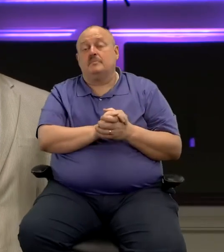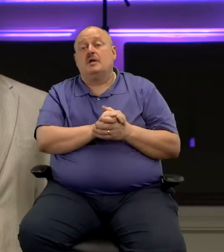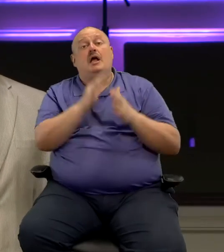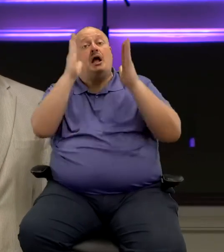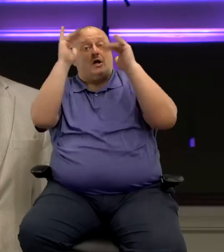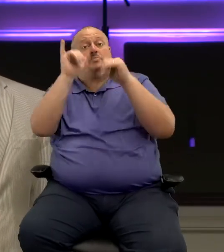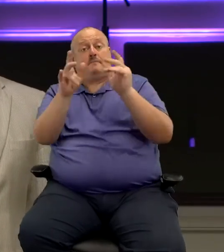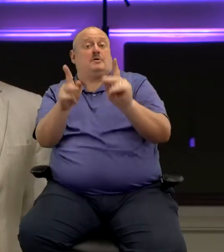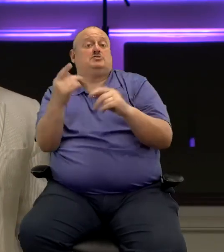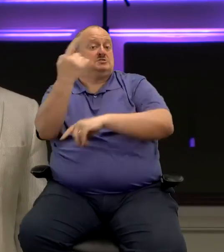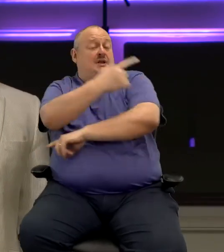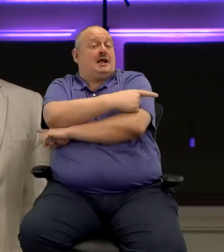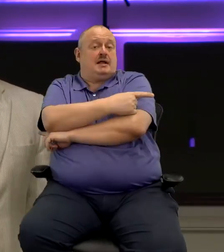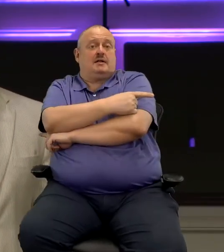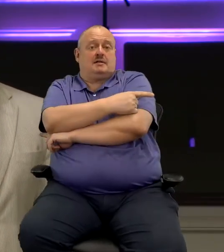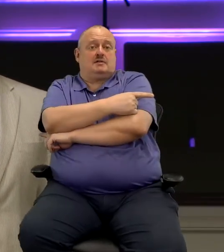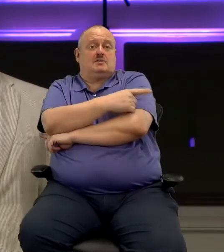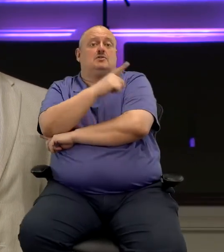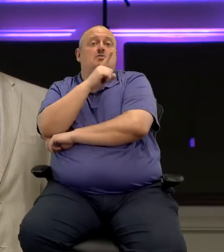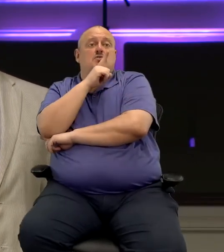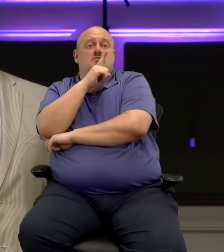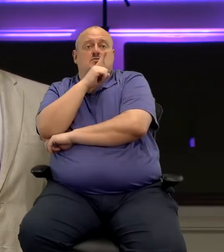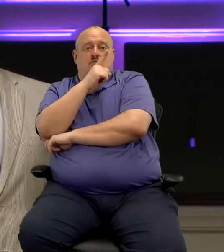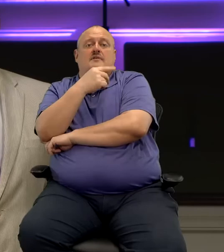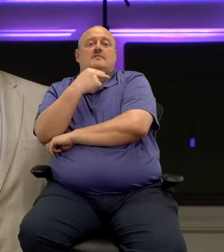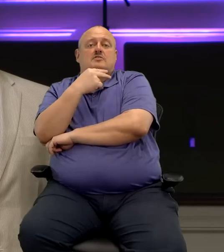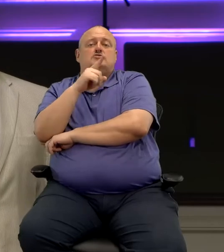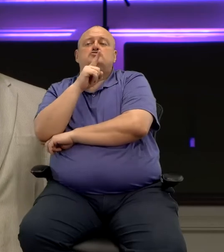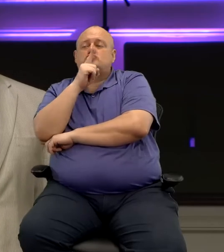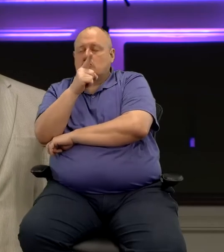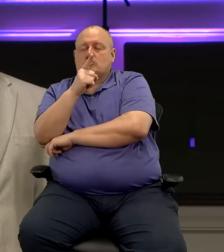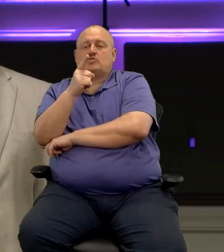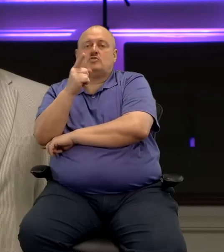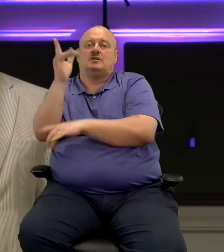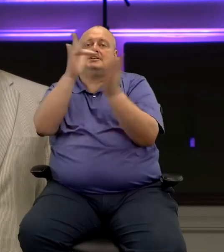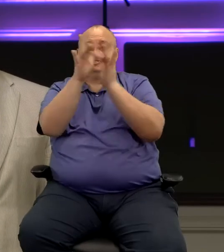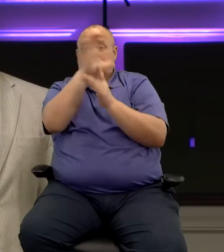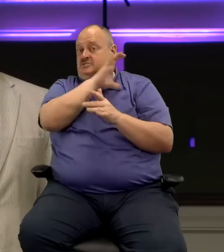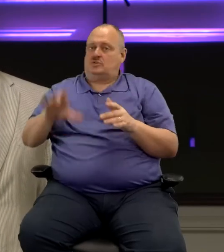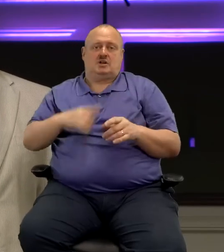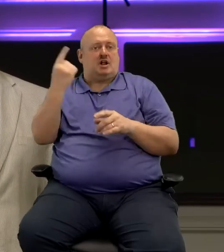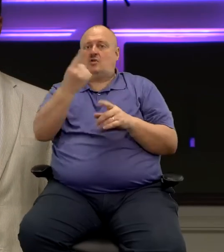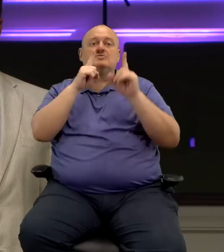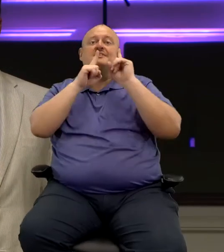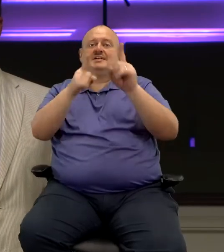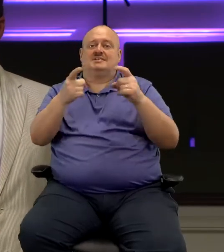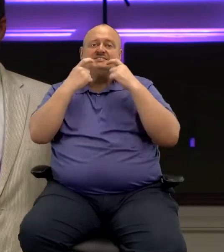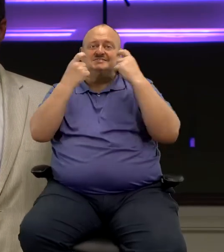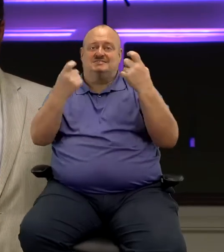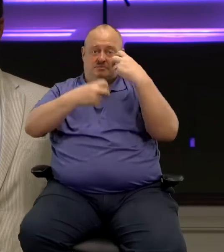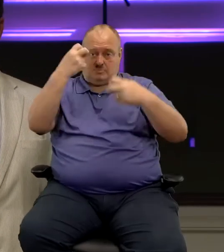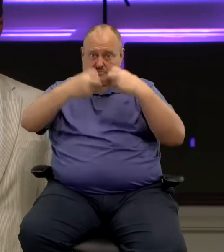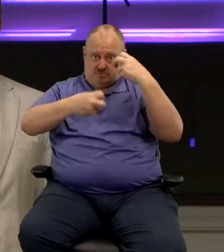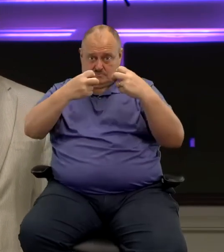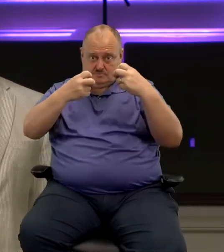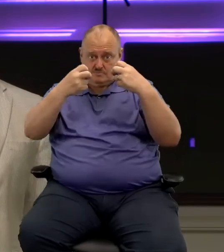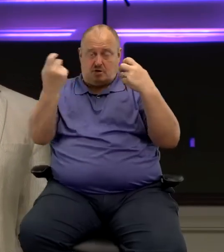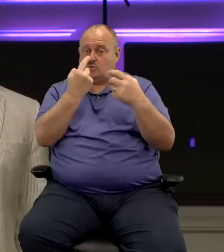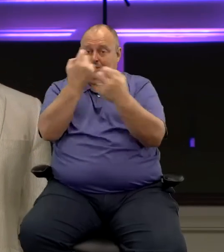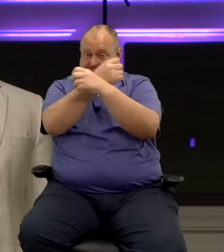that person today who's absolutely firmly convinced that Jesus Christ is the only means of your salvation. And I